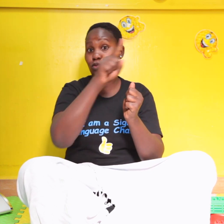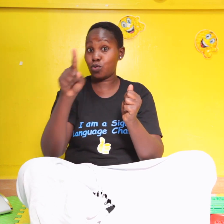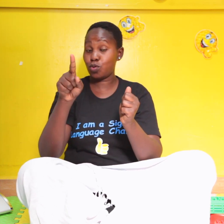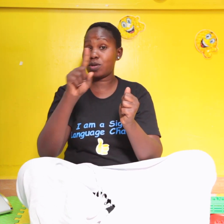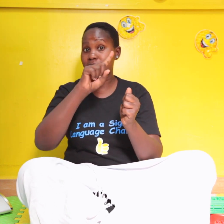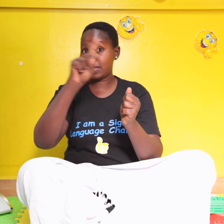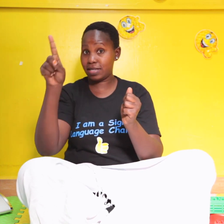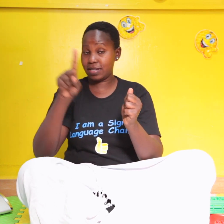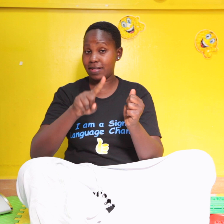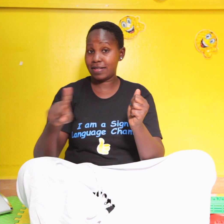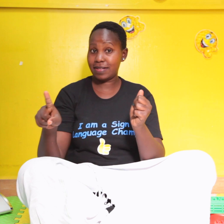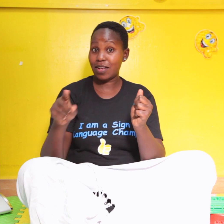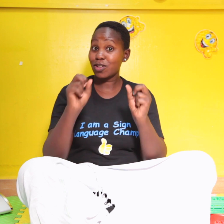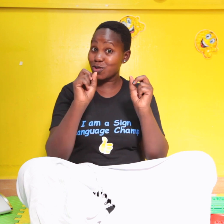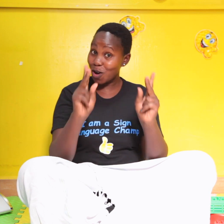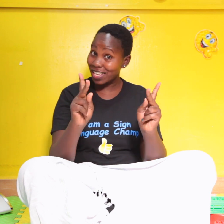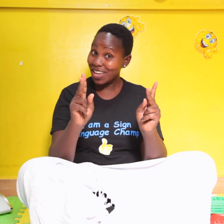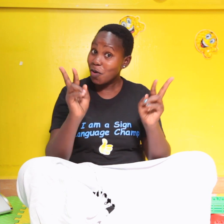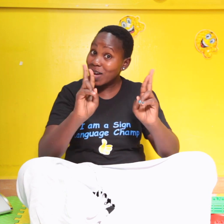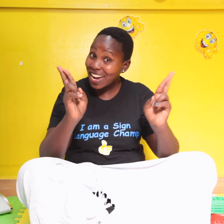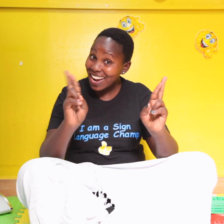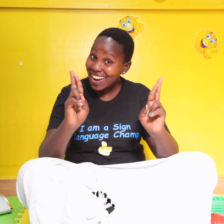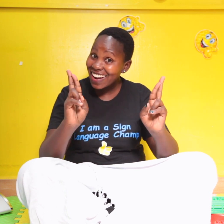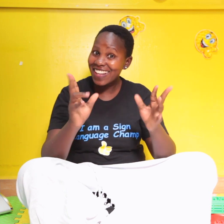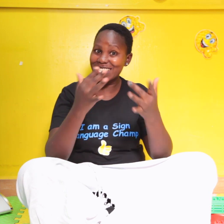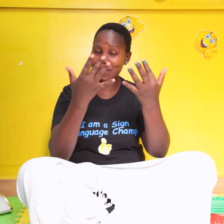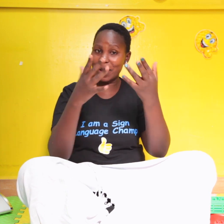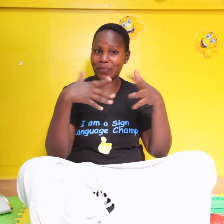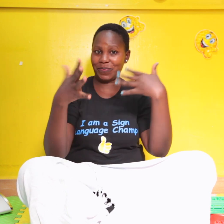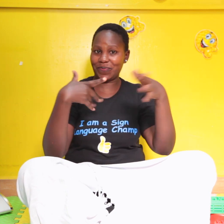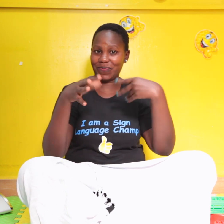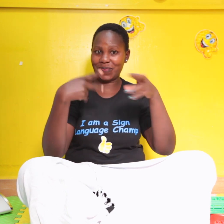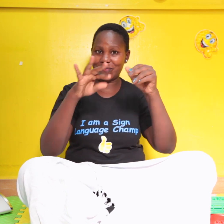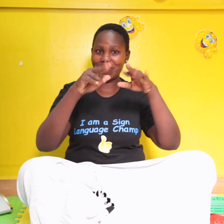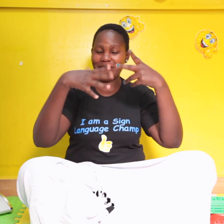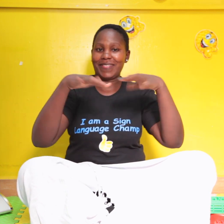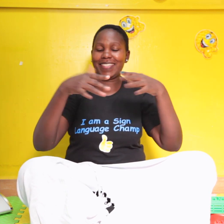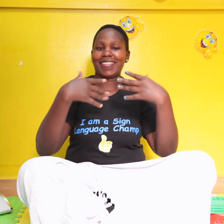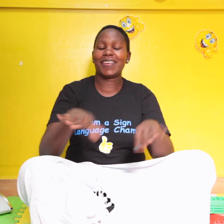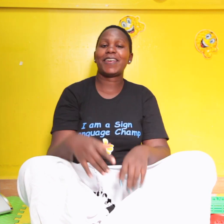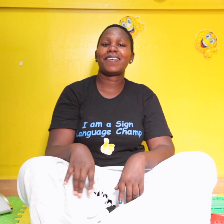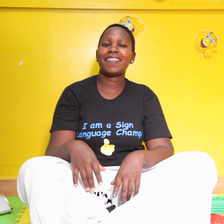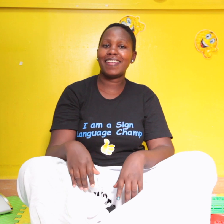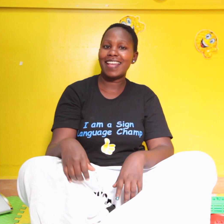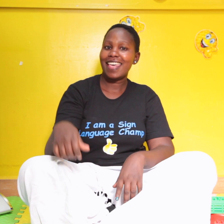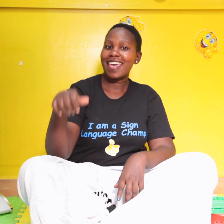alphabet from A to Z. All right? All right? Okay, let's get